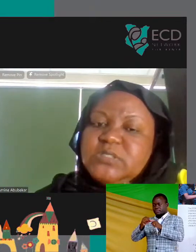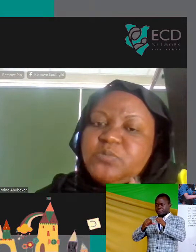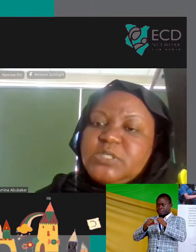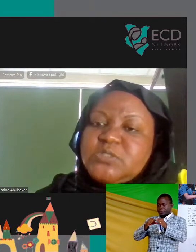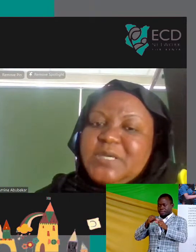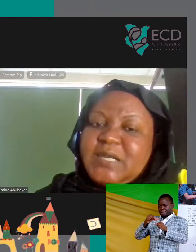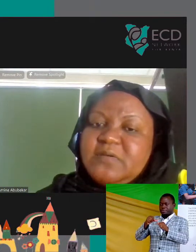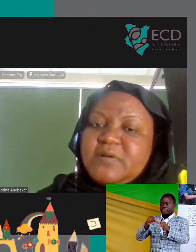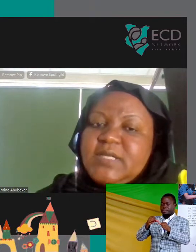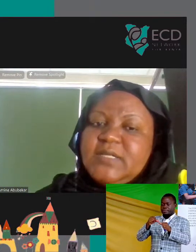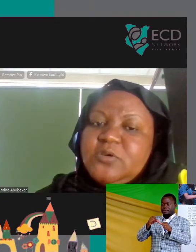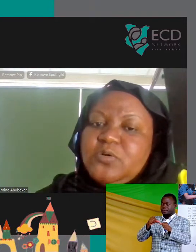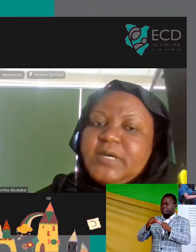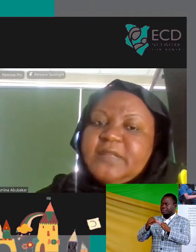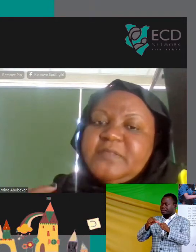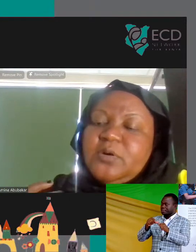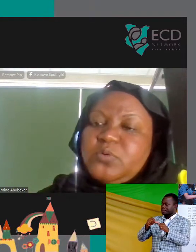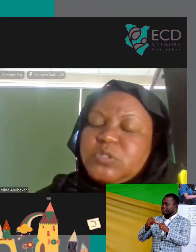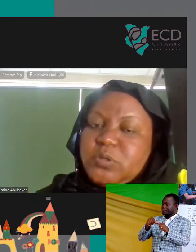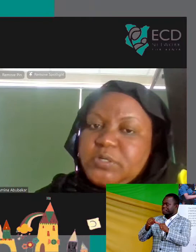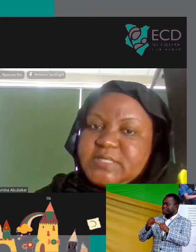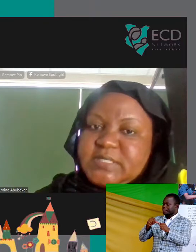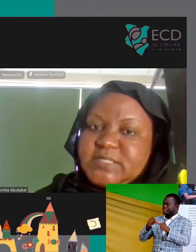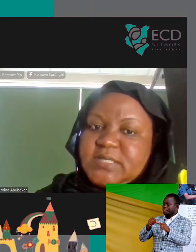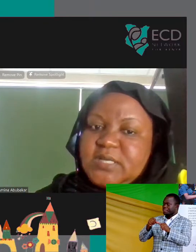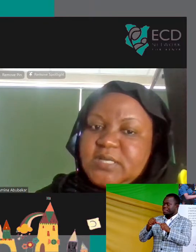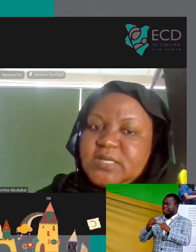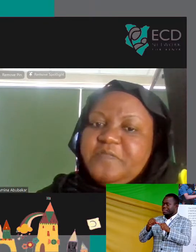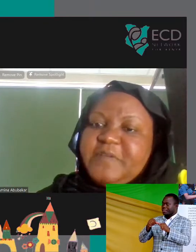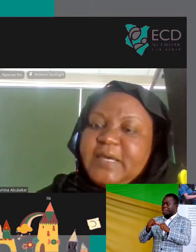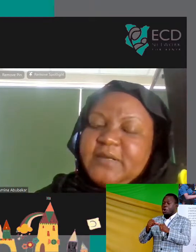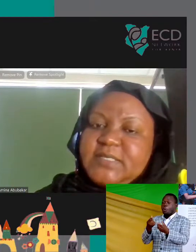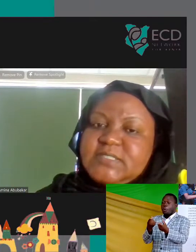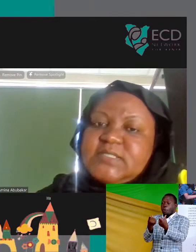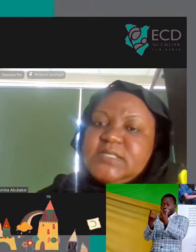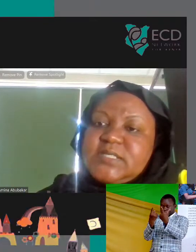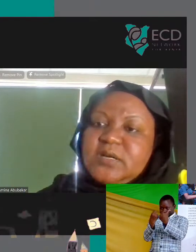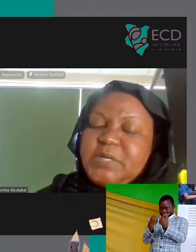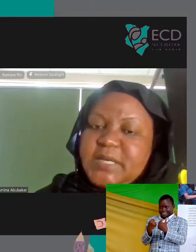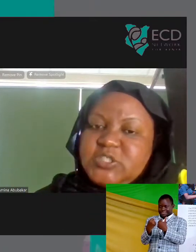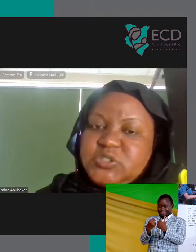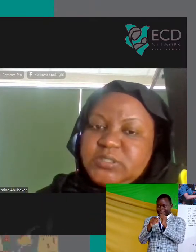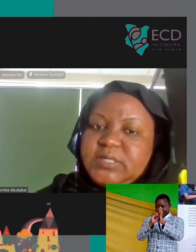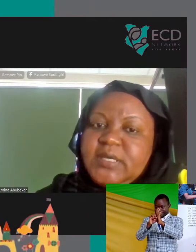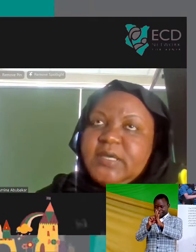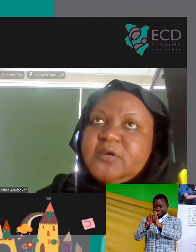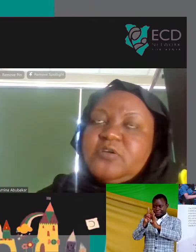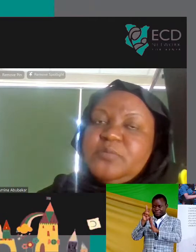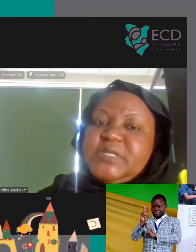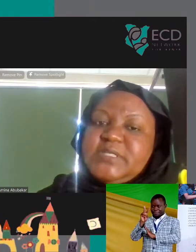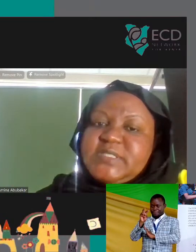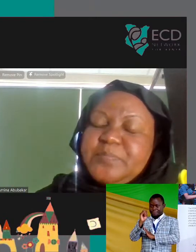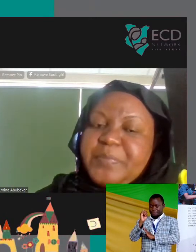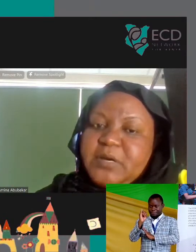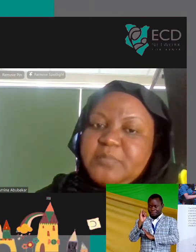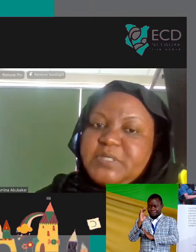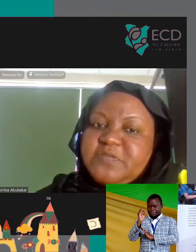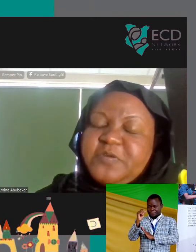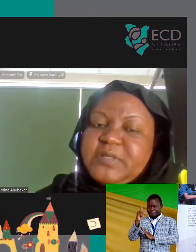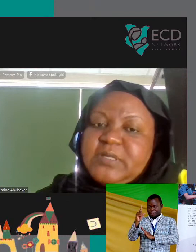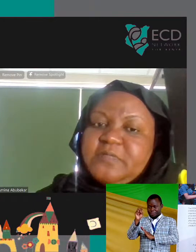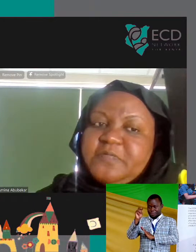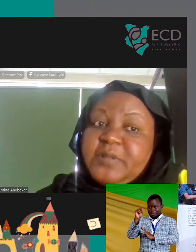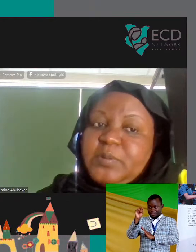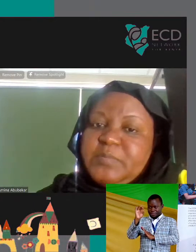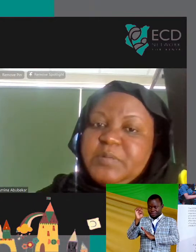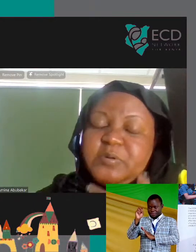ways in which we can really look at the root causes, violence, discrimination, economic disempowerment